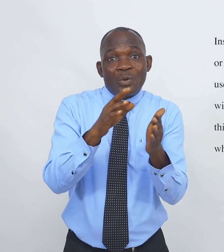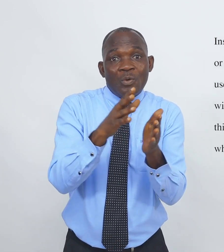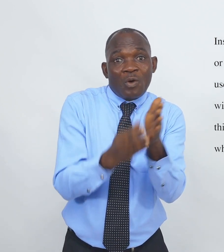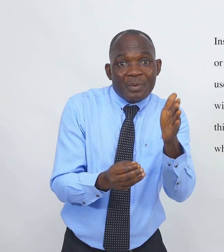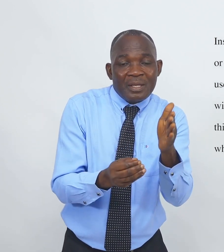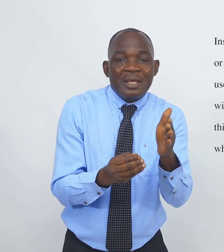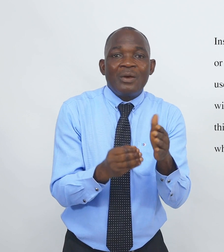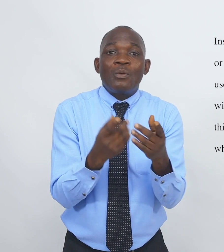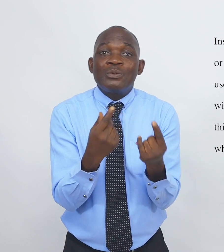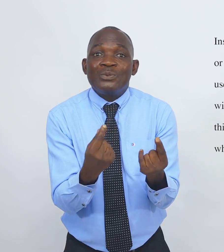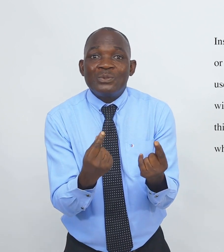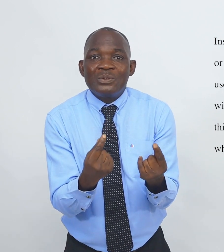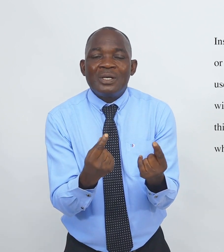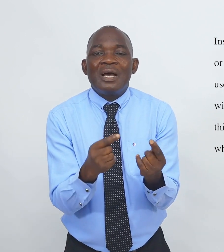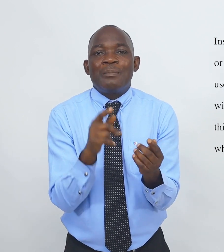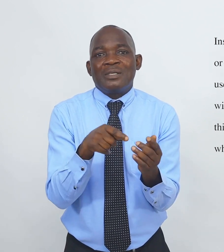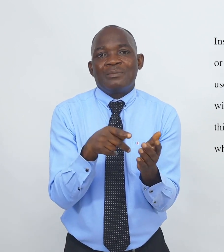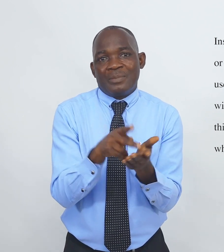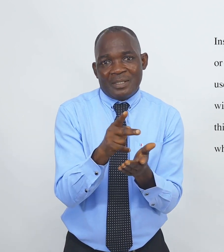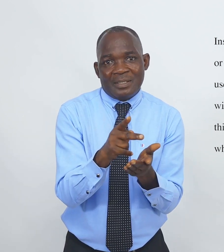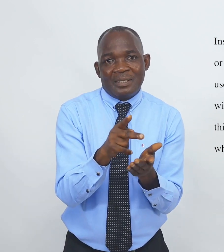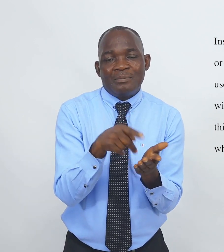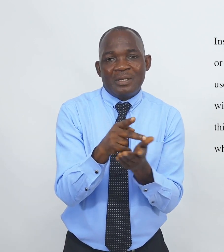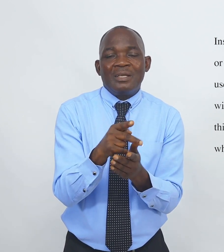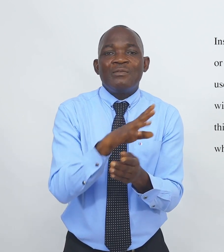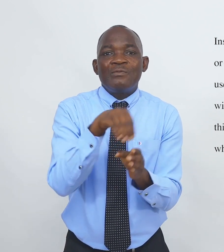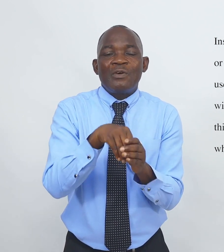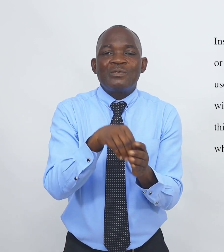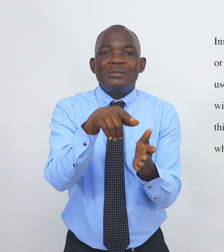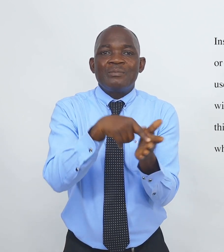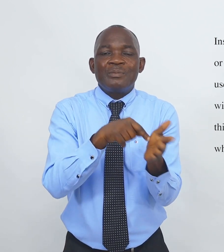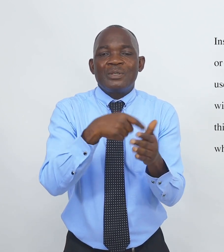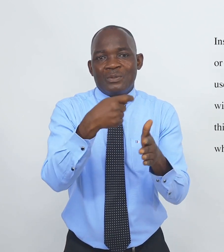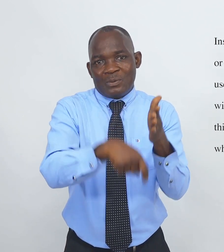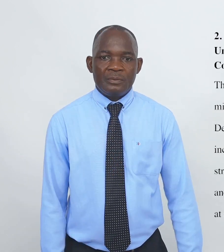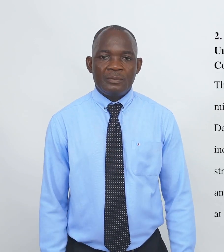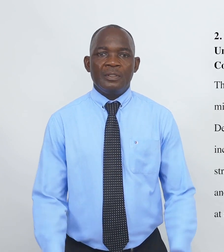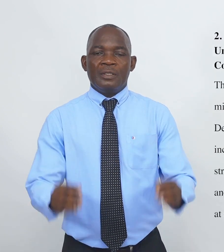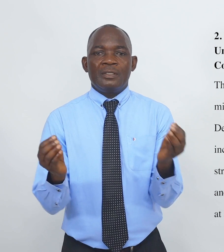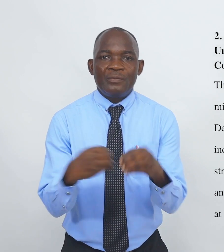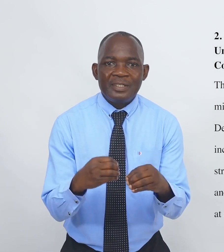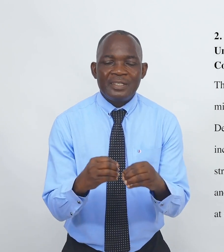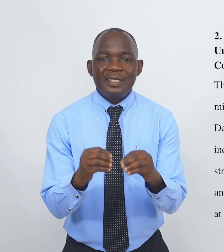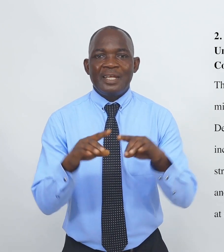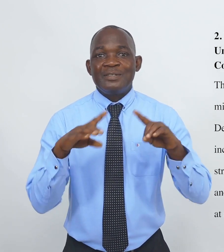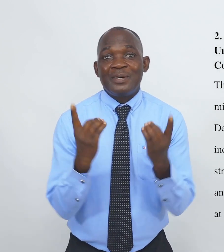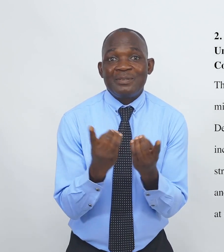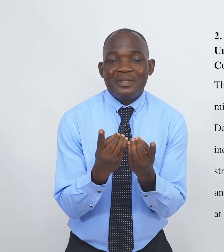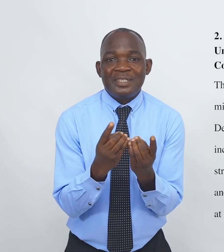of this manual, however, shall attract a charge which covers the unit cost of the manual. Directorates, departments,